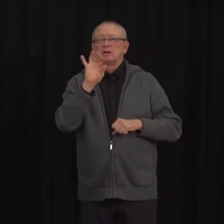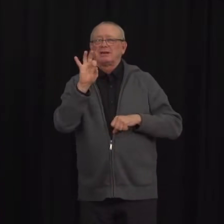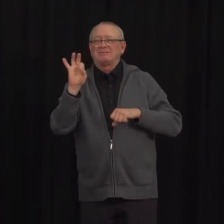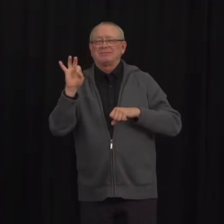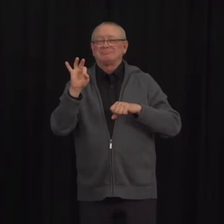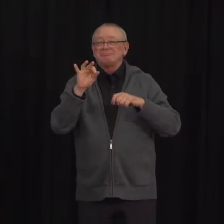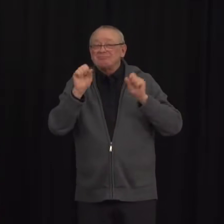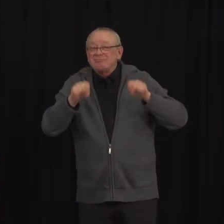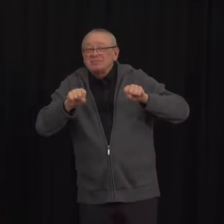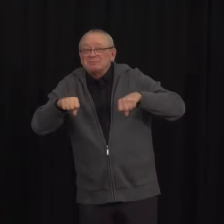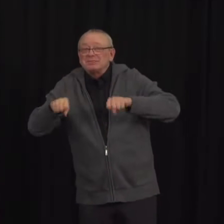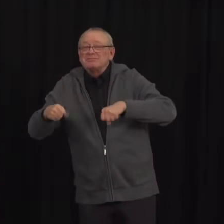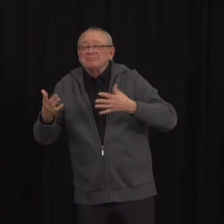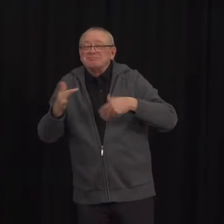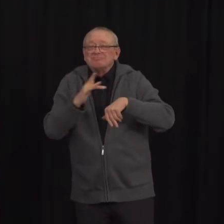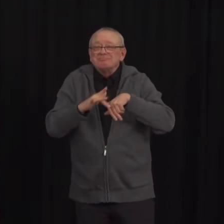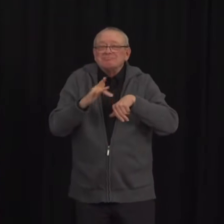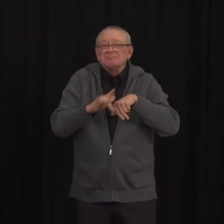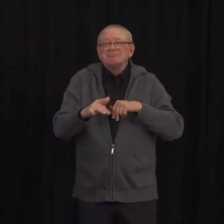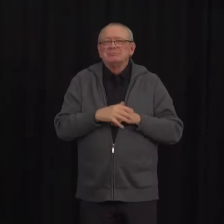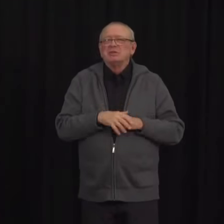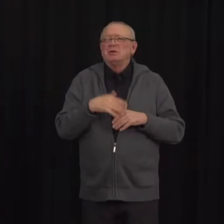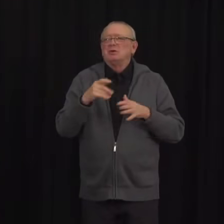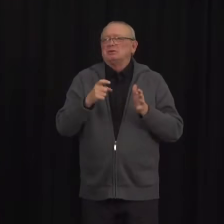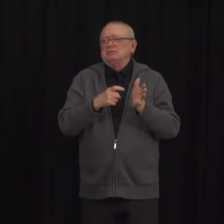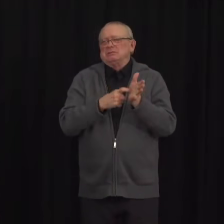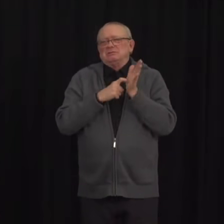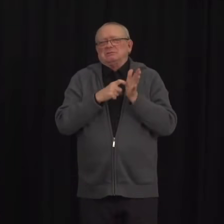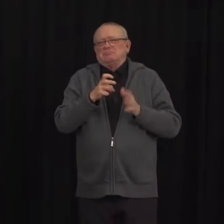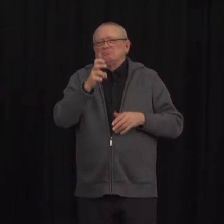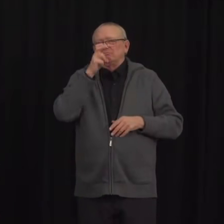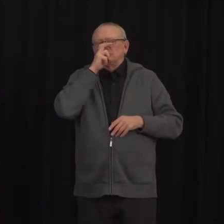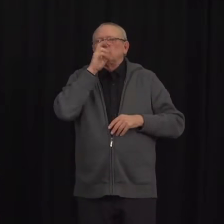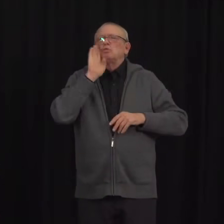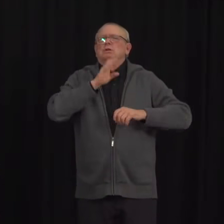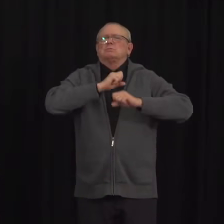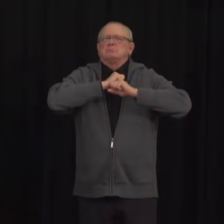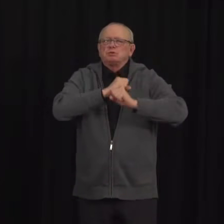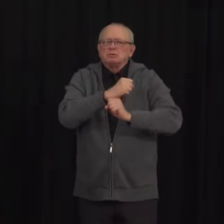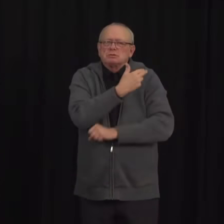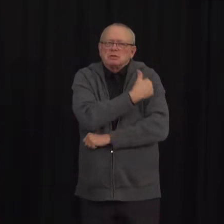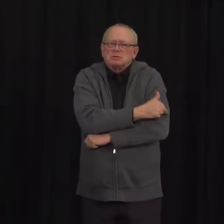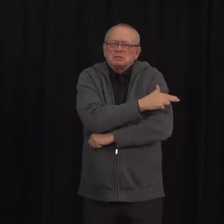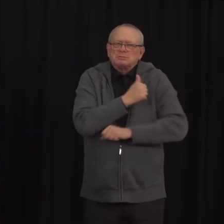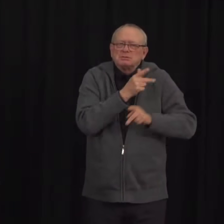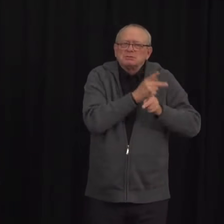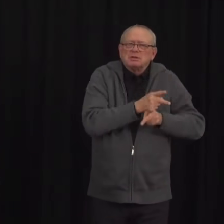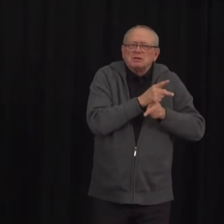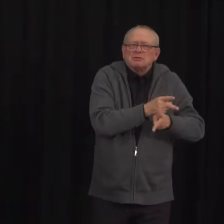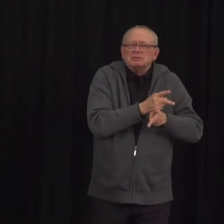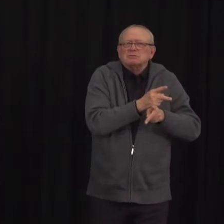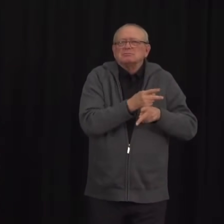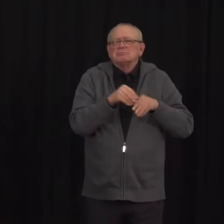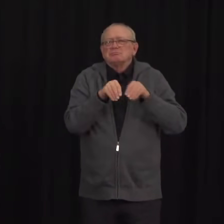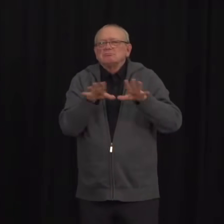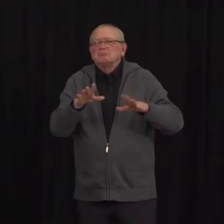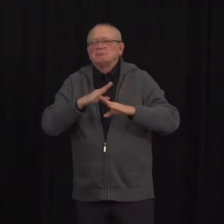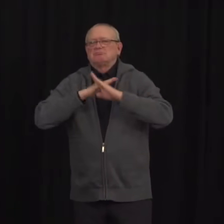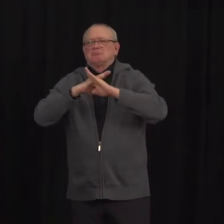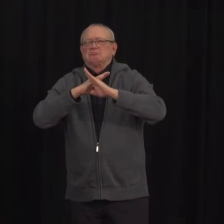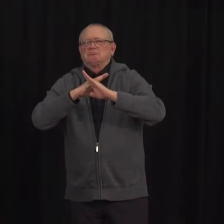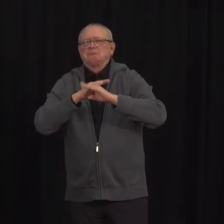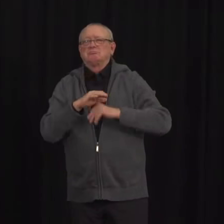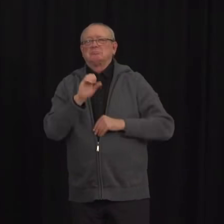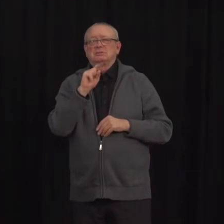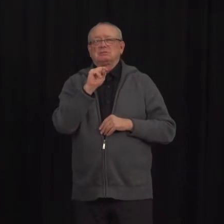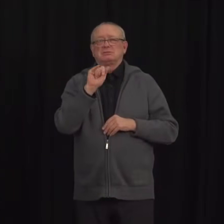quarantine requirements for COVID that are necessary to protect acute care and prevent spread in all settings, staff who have been exposed to